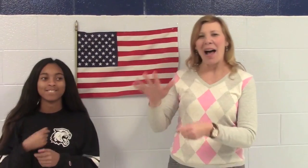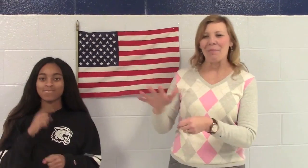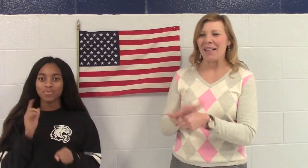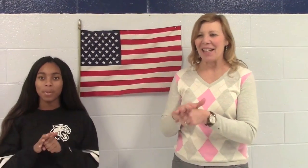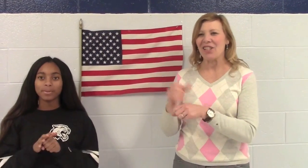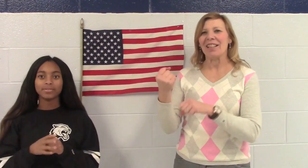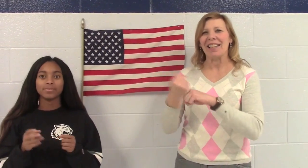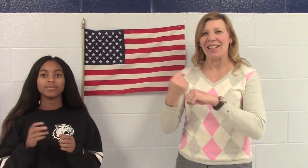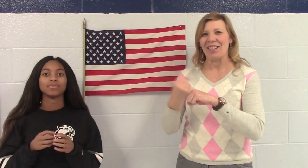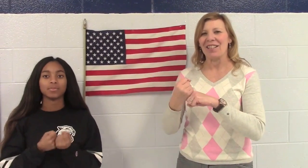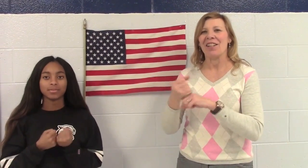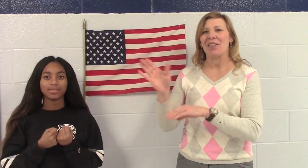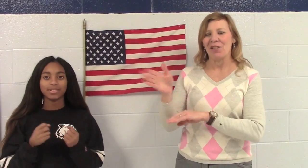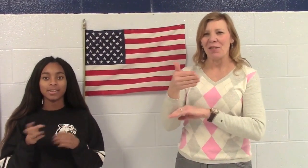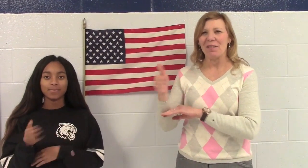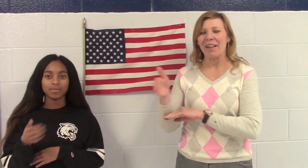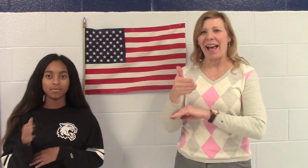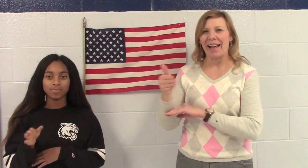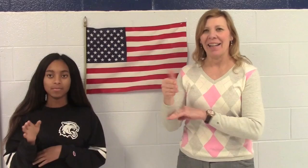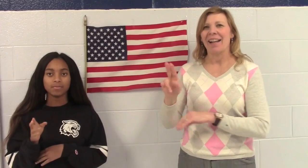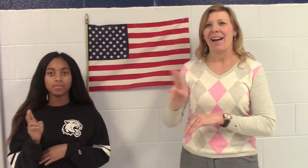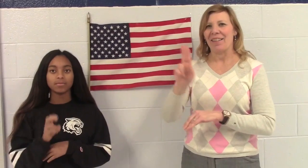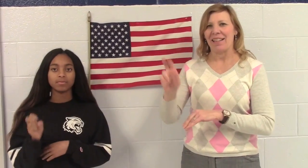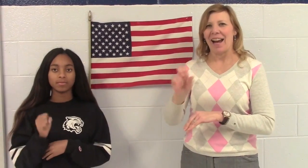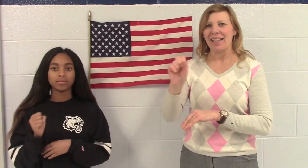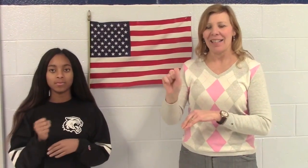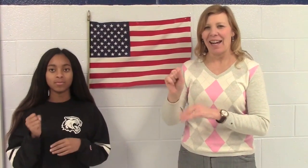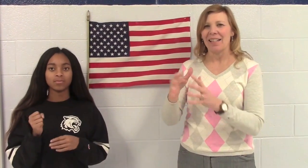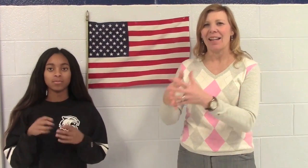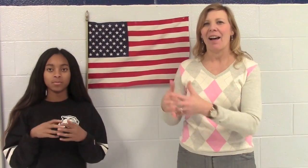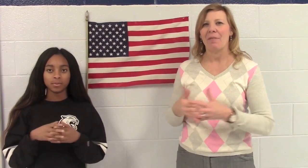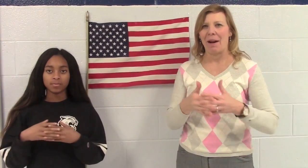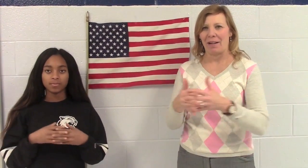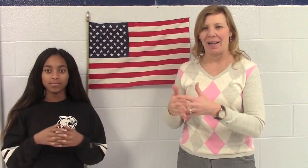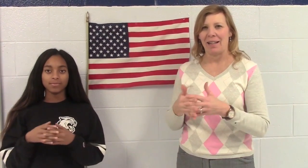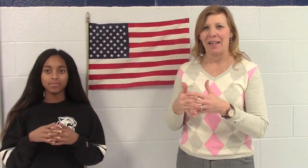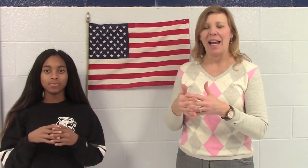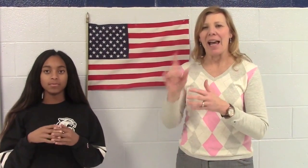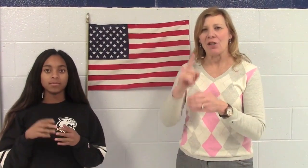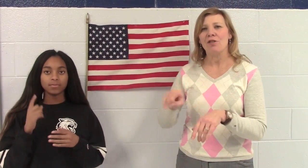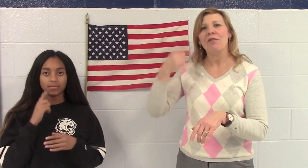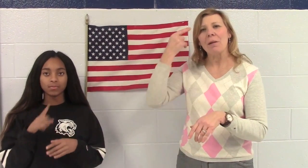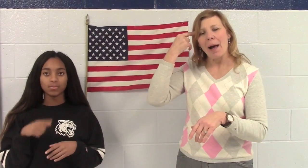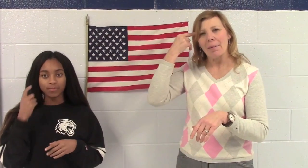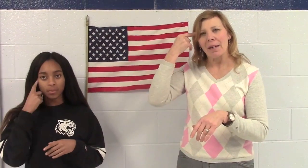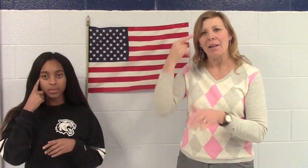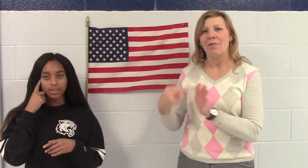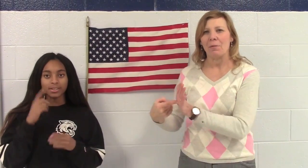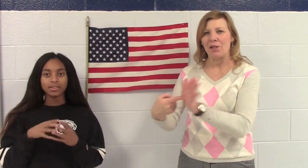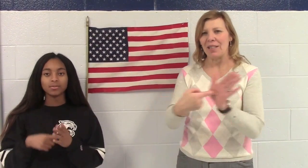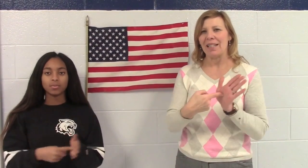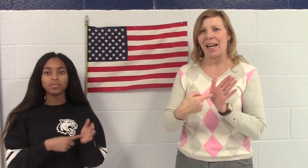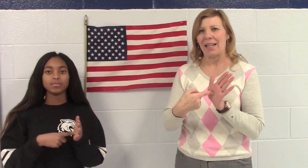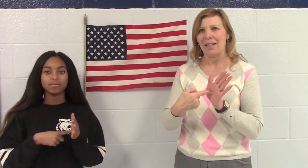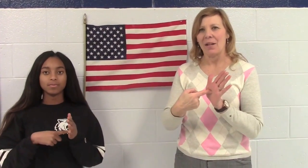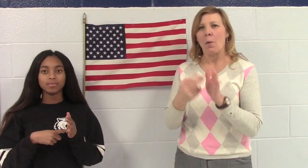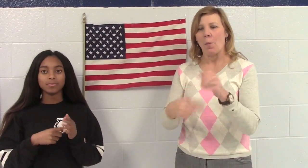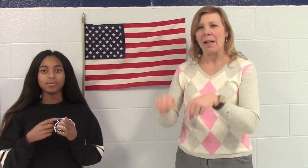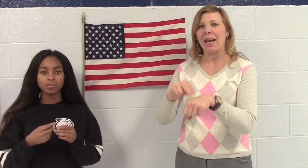I pledge allegiance to the flag of the United States of America and to the republic for which it stands, one